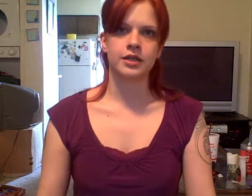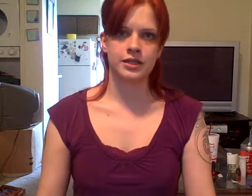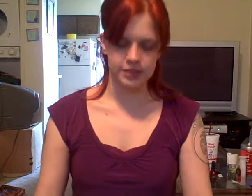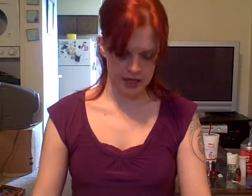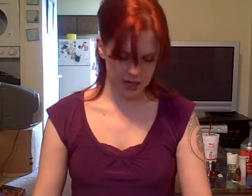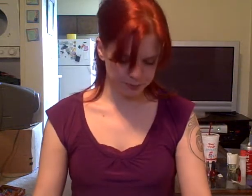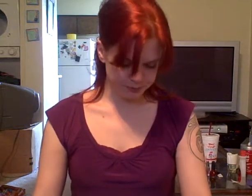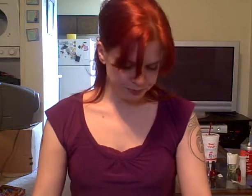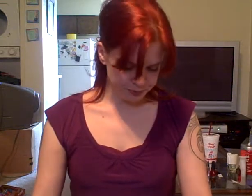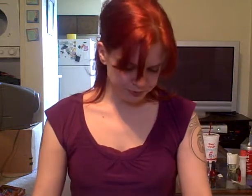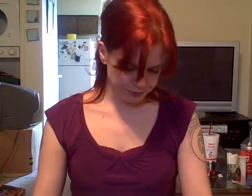can say that.